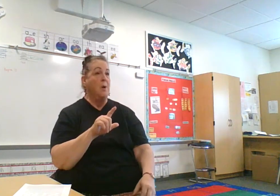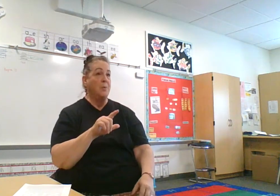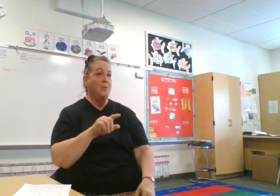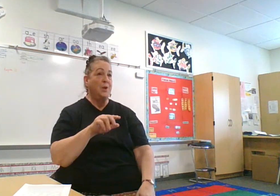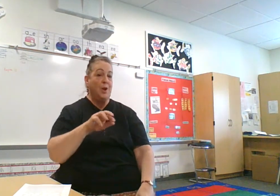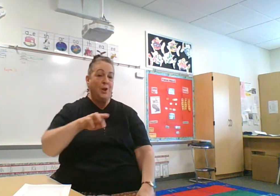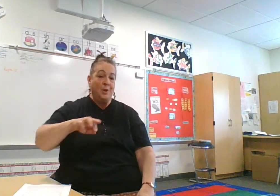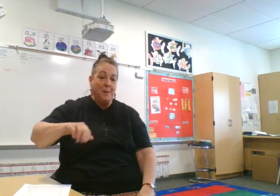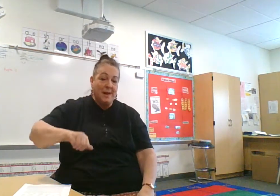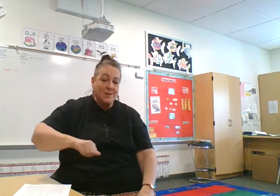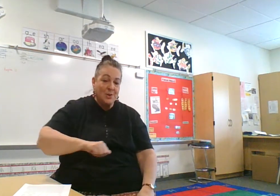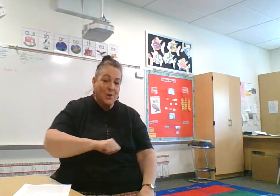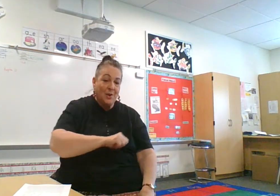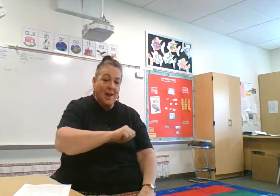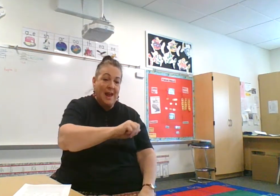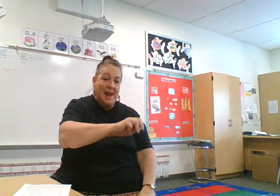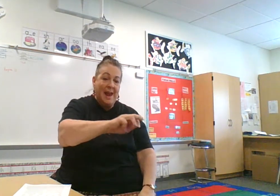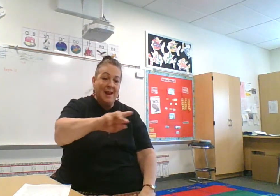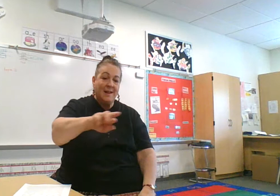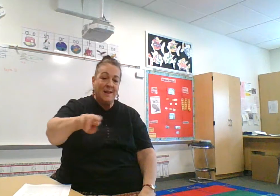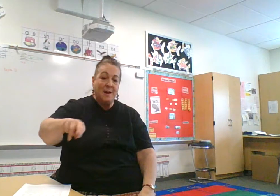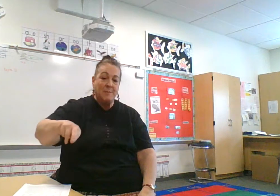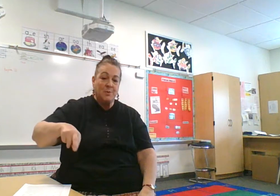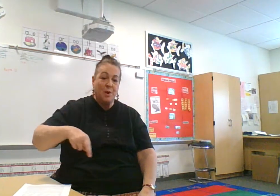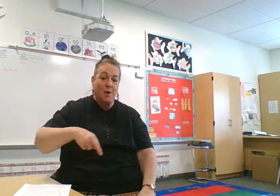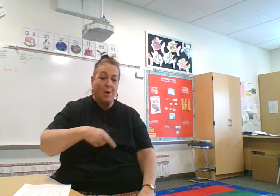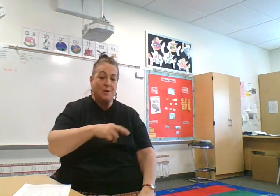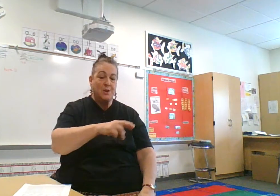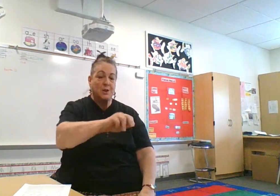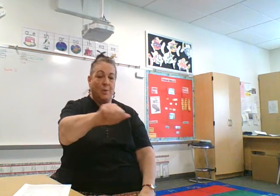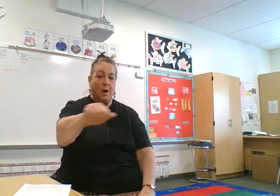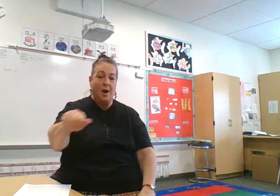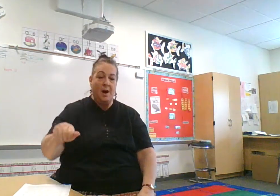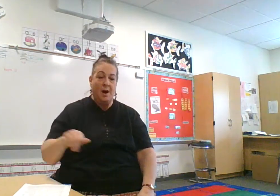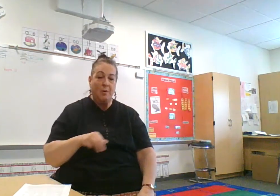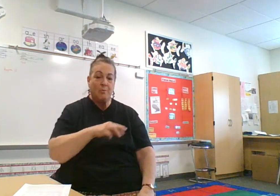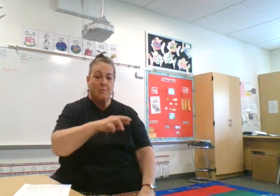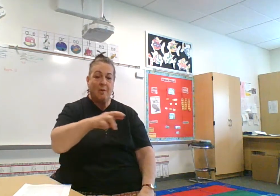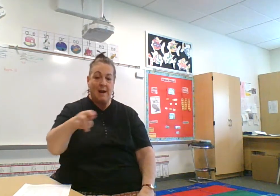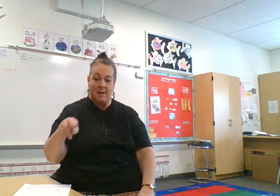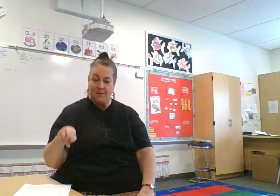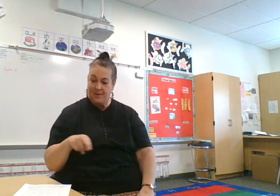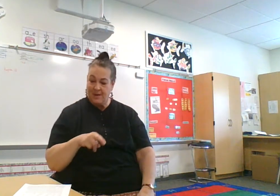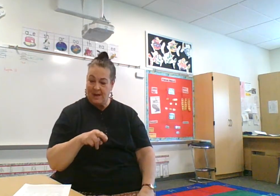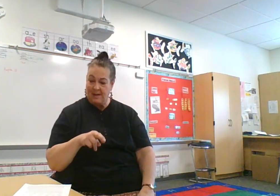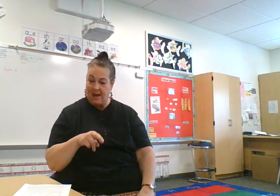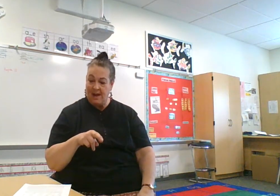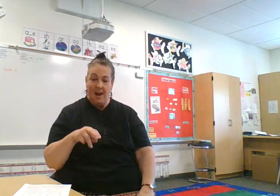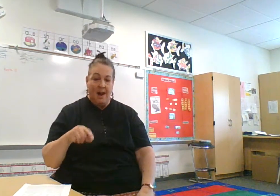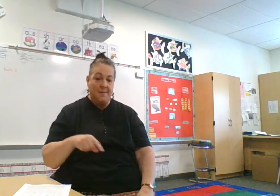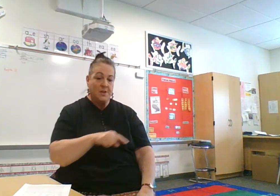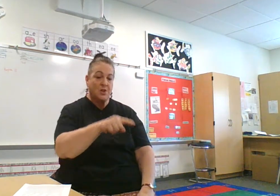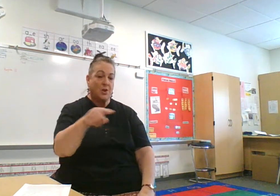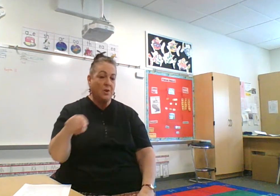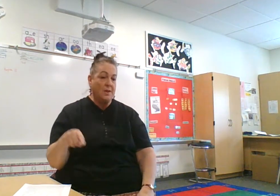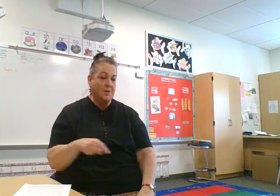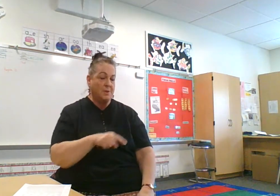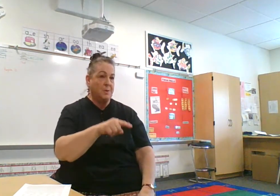Around, you make a circle A and then come to an R and just go around like that. And then circle is just with your